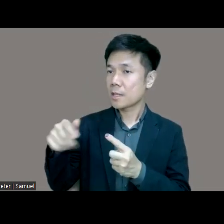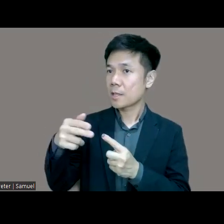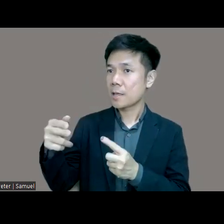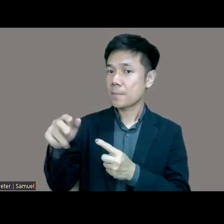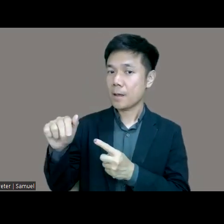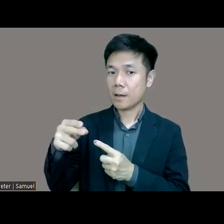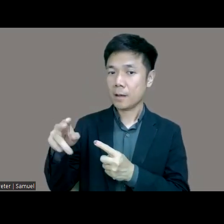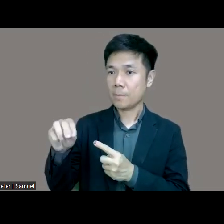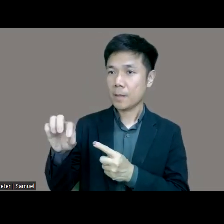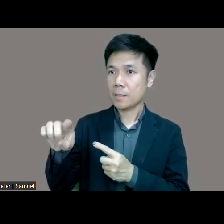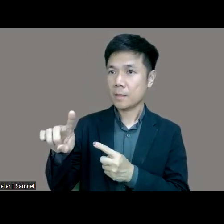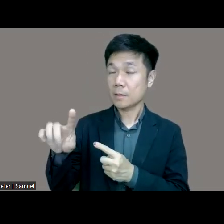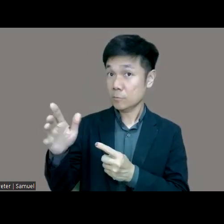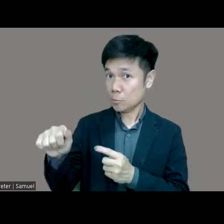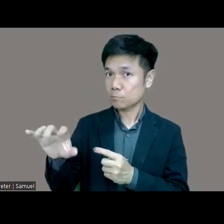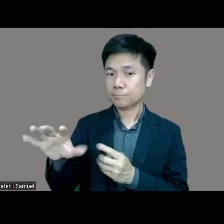Great.